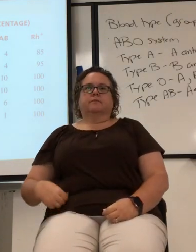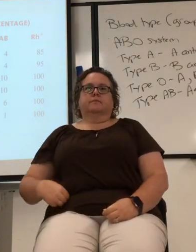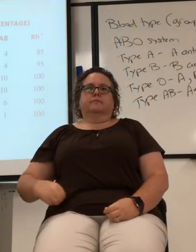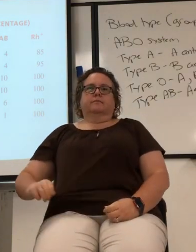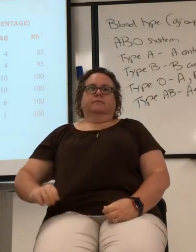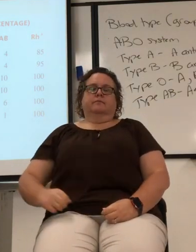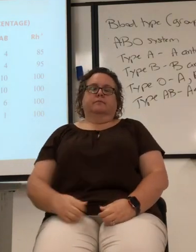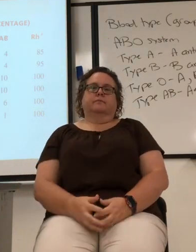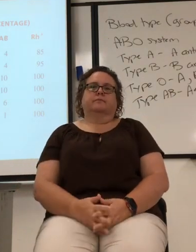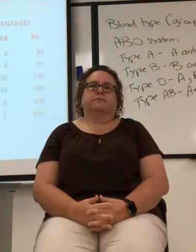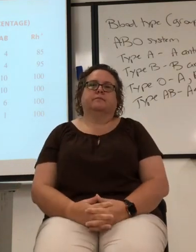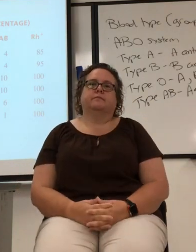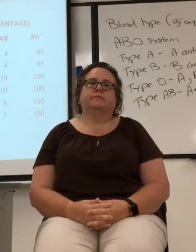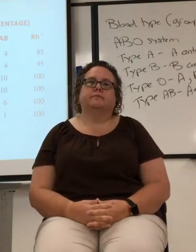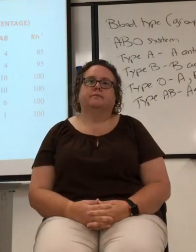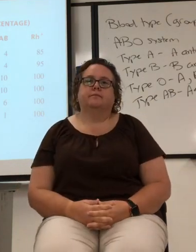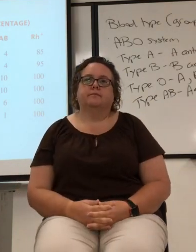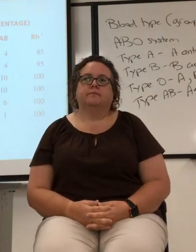RH